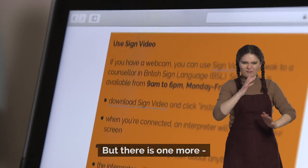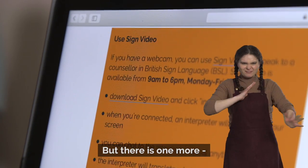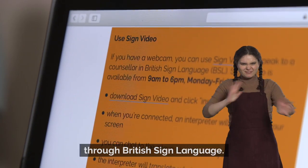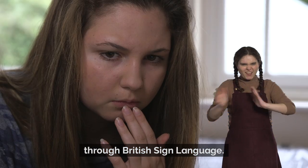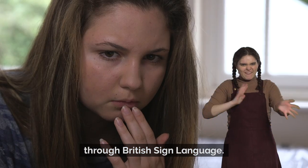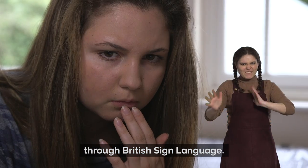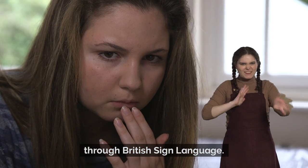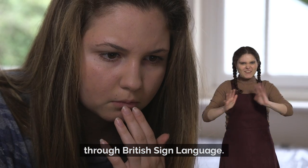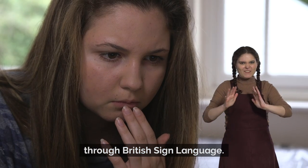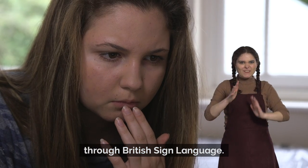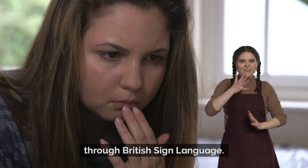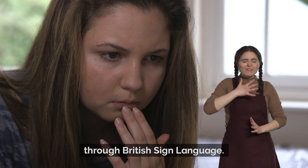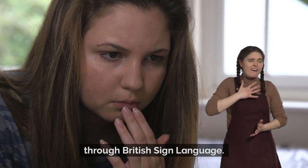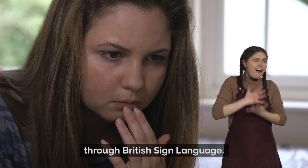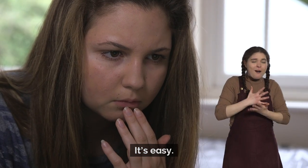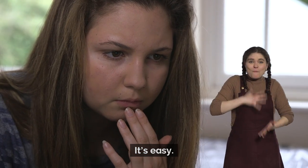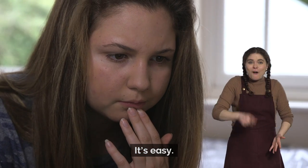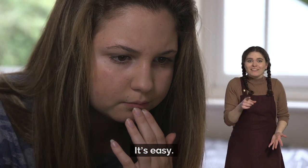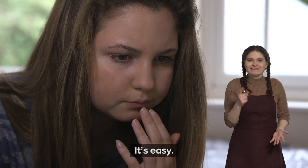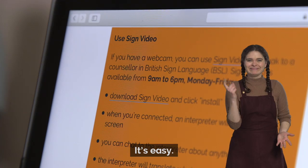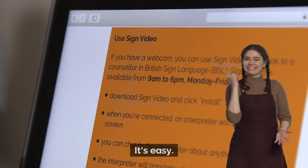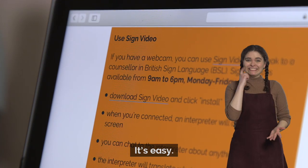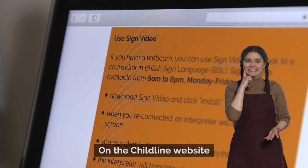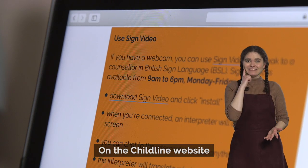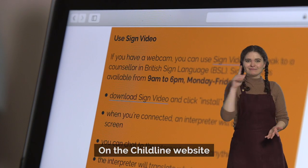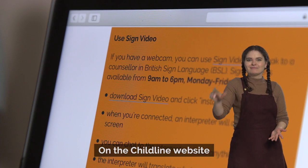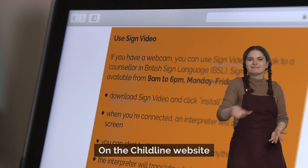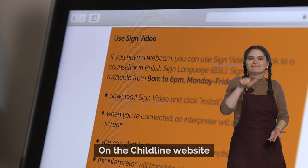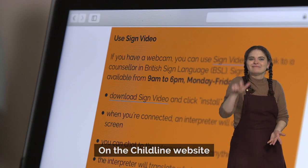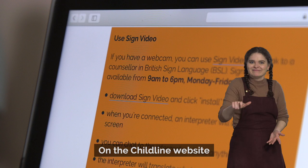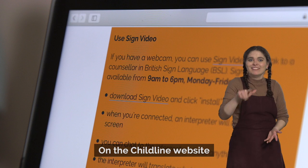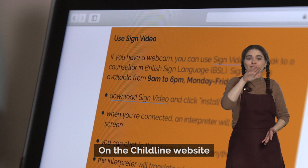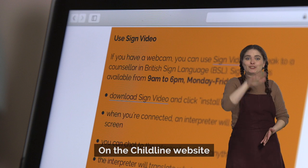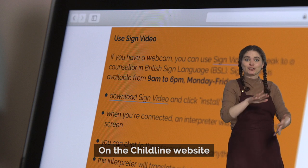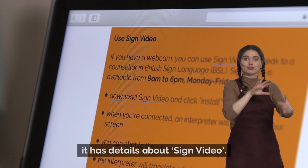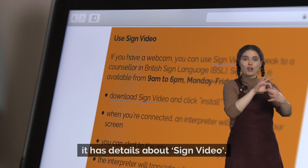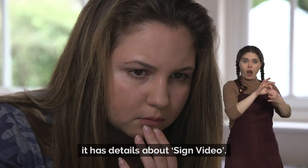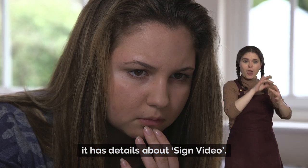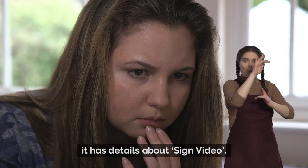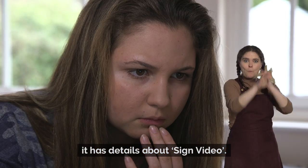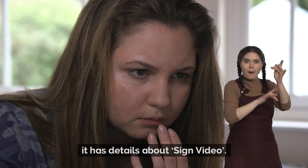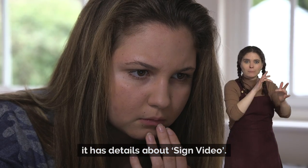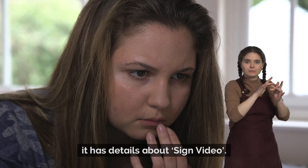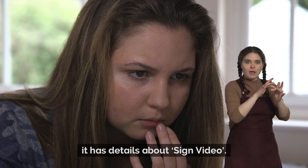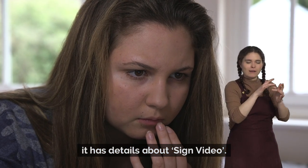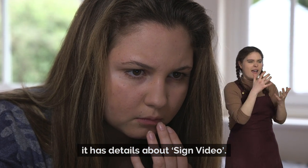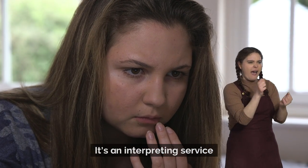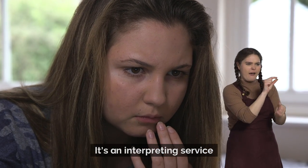through British Sign Language. It's easy. On the Childline website, has details about sign video. It's an